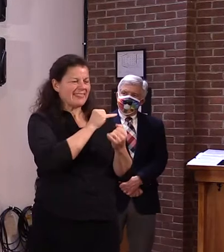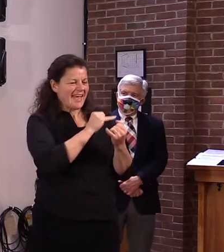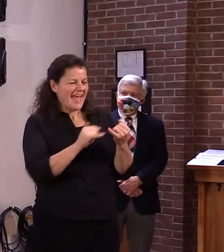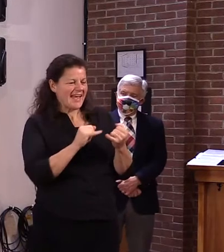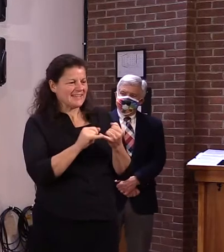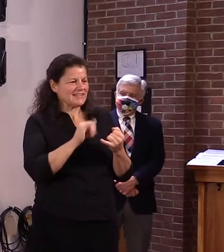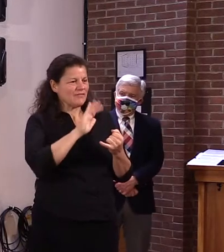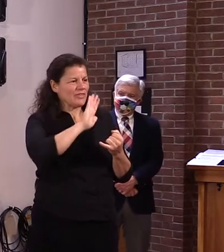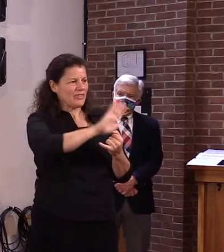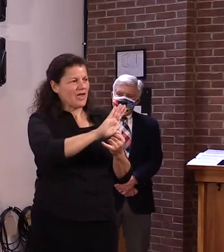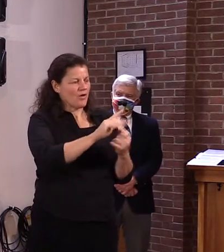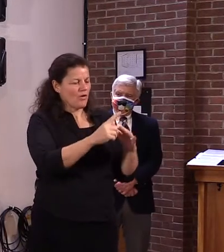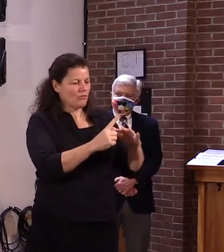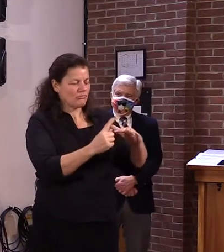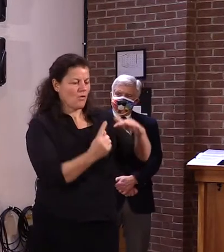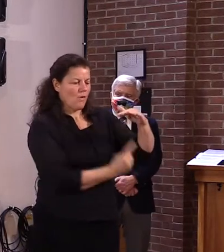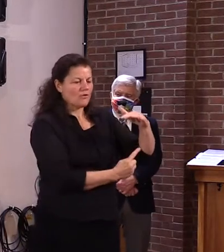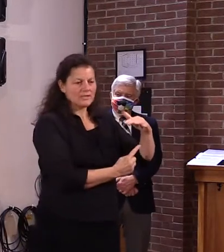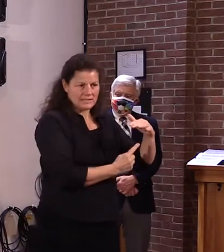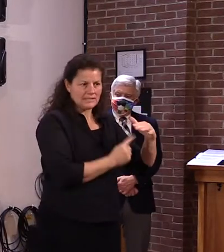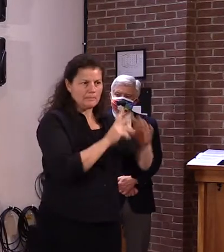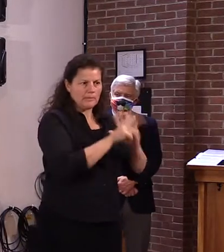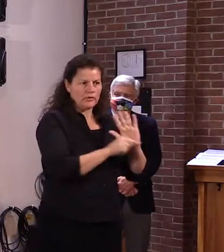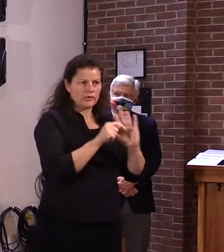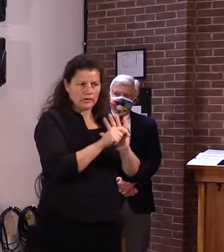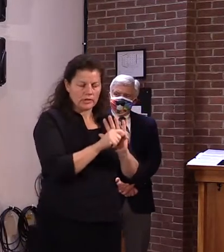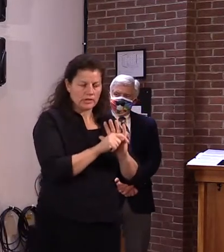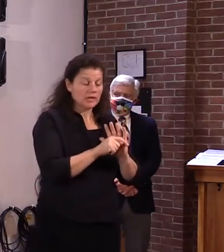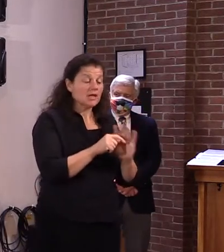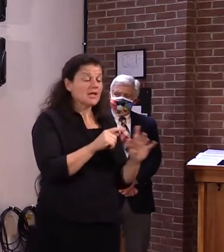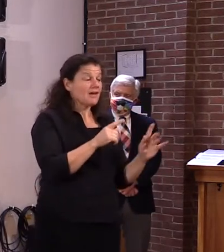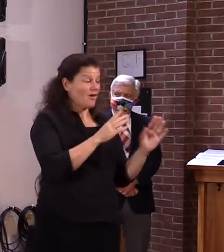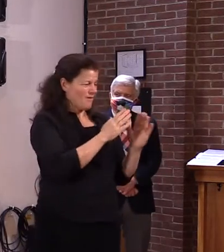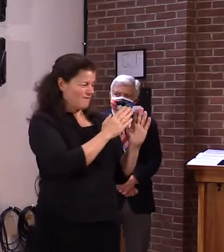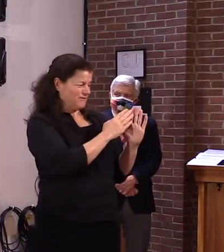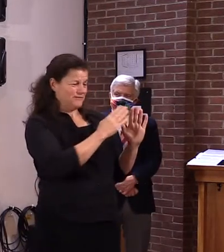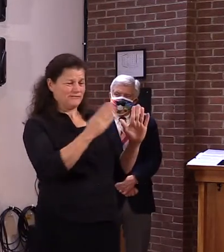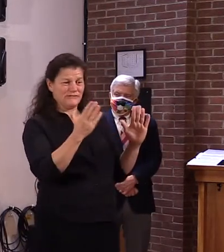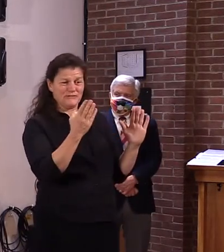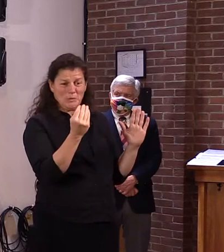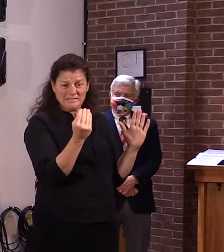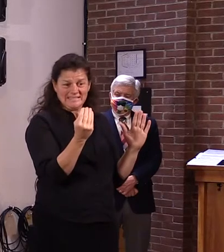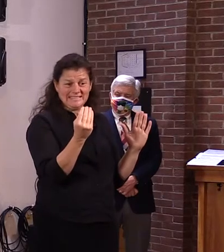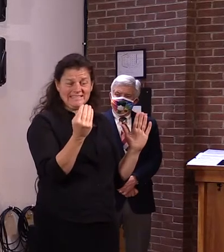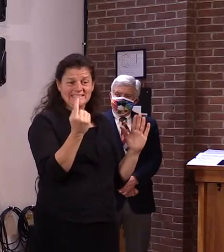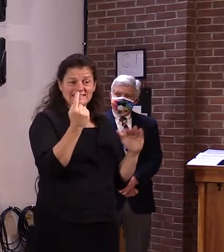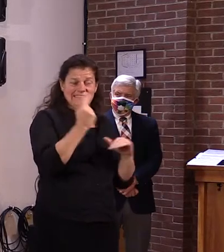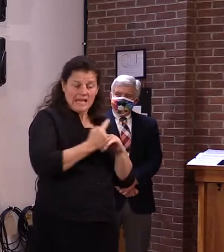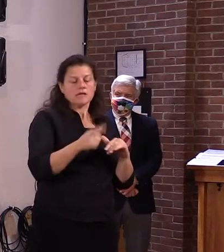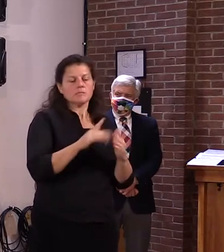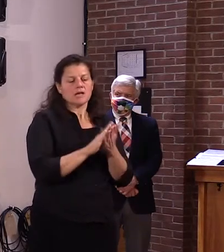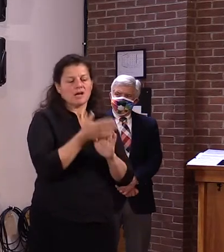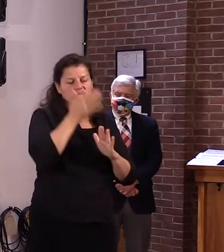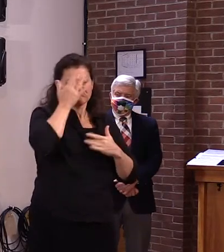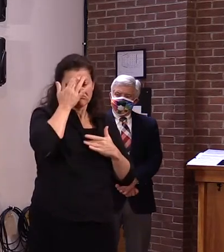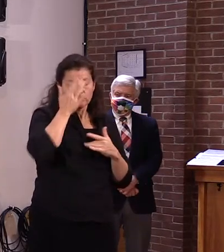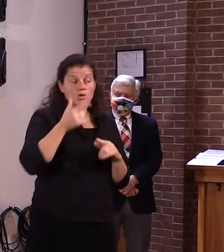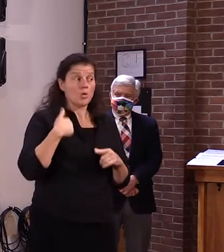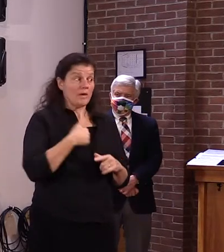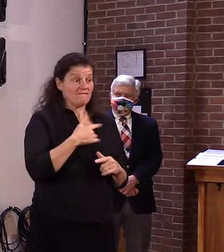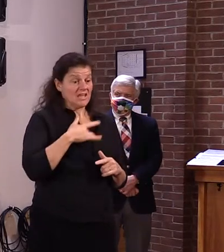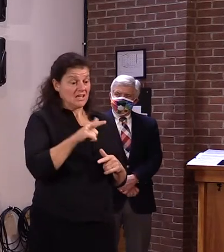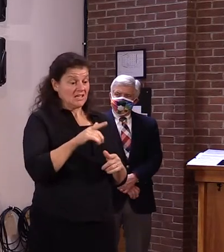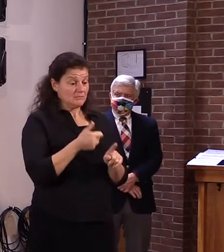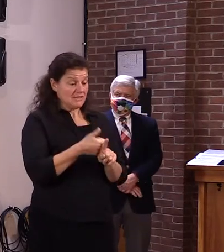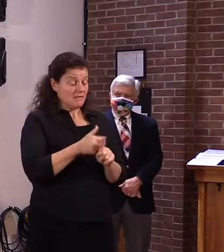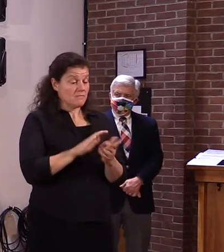quarantine period that the index case became symptomatic. So we don't believe this was acquired within